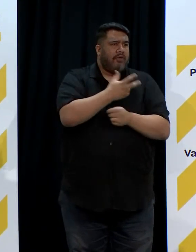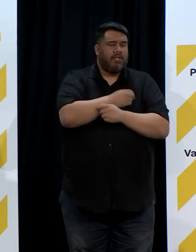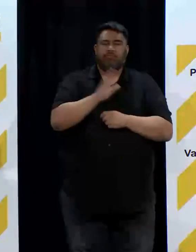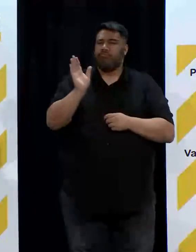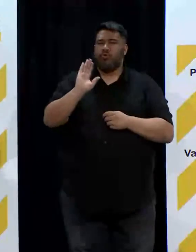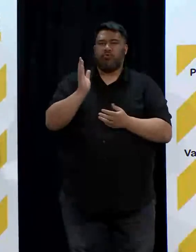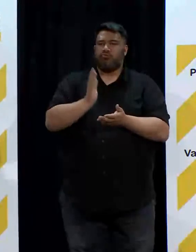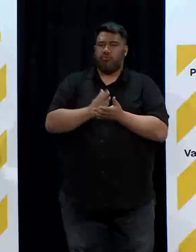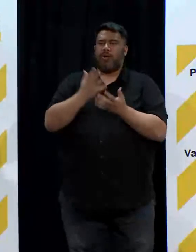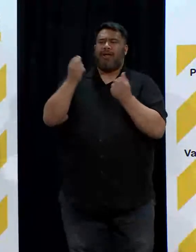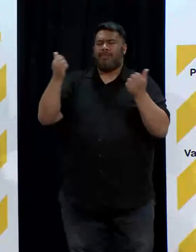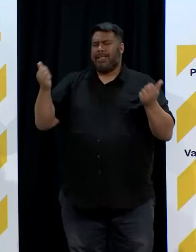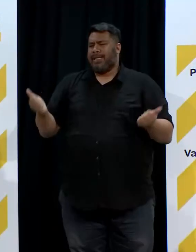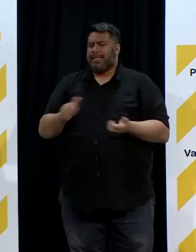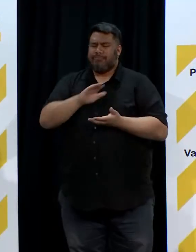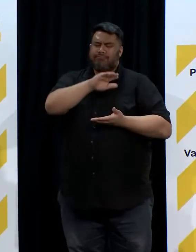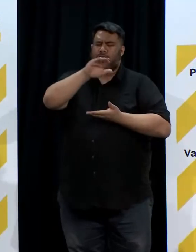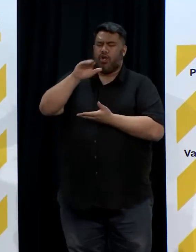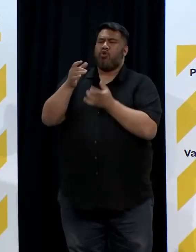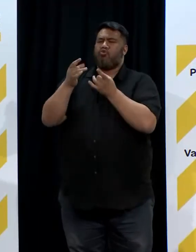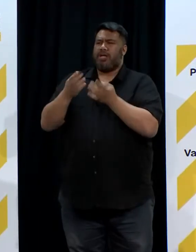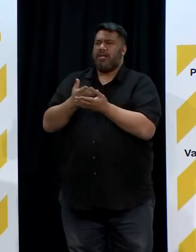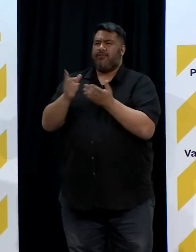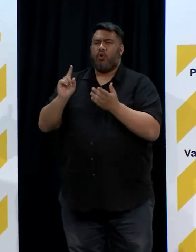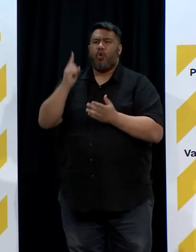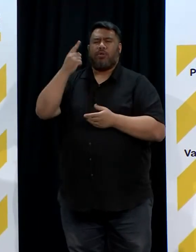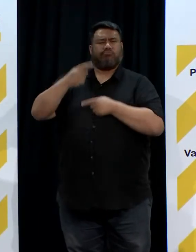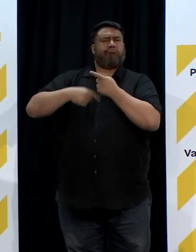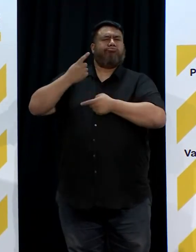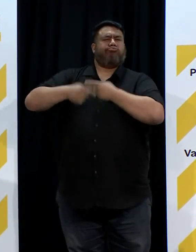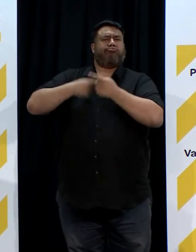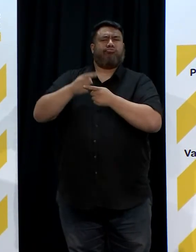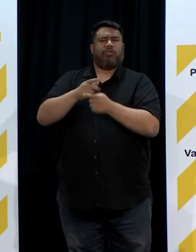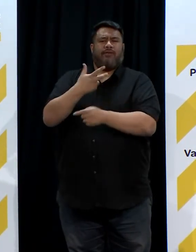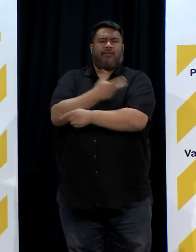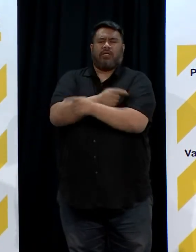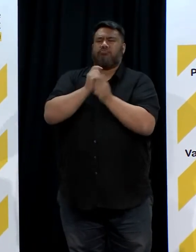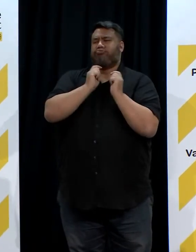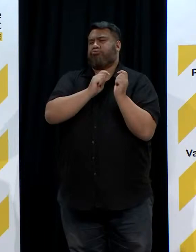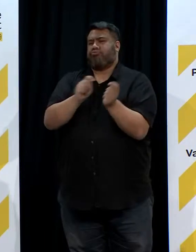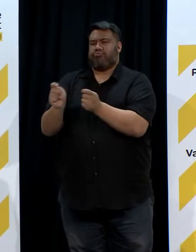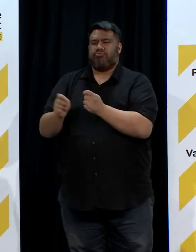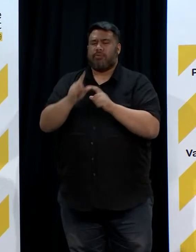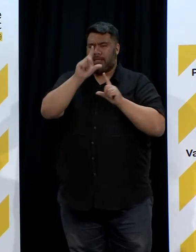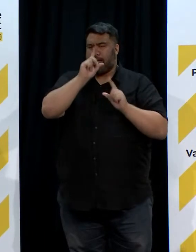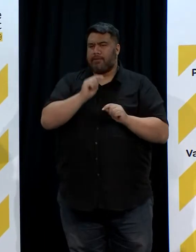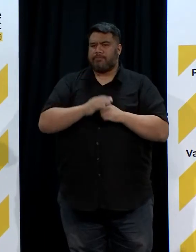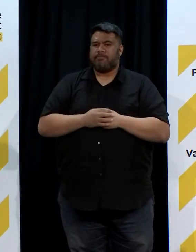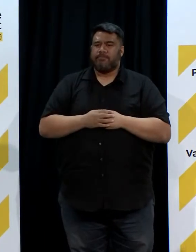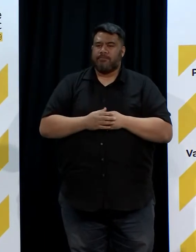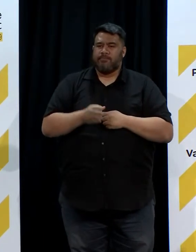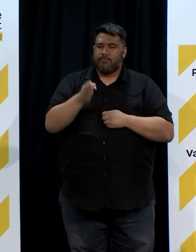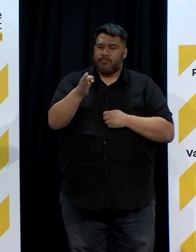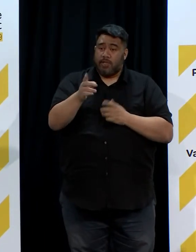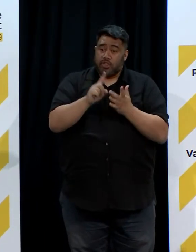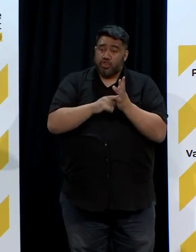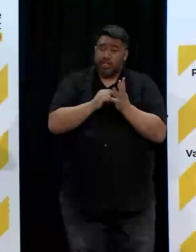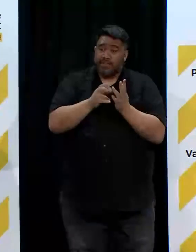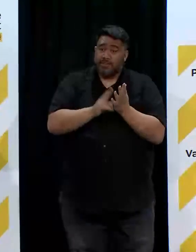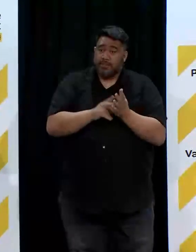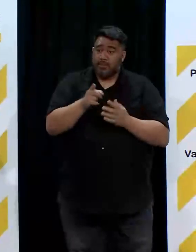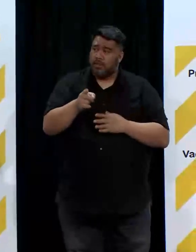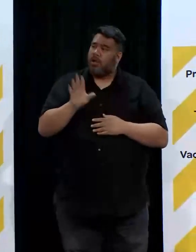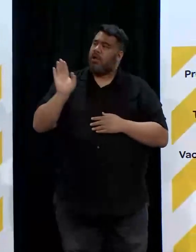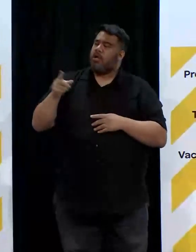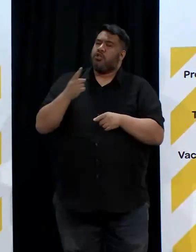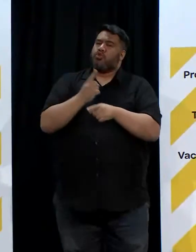have the vaccines on hand to keep our momentum up, and that's what we plan to do. Jason, and then we'll cover just on the resurgent support